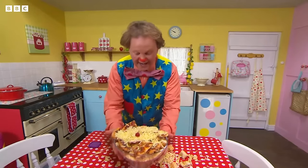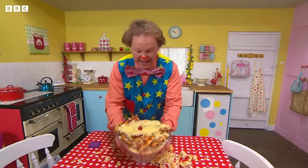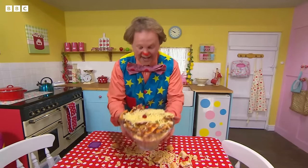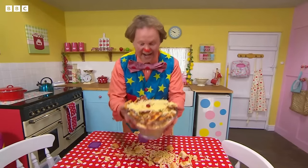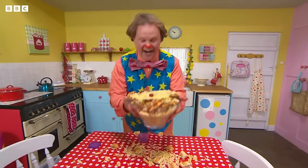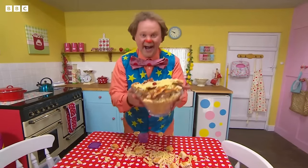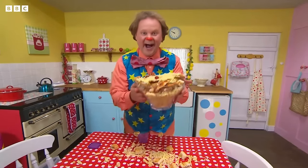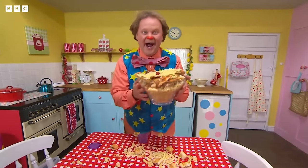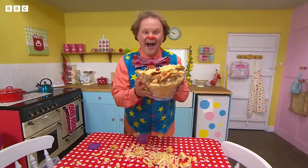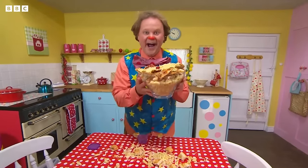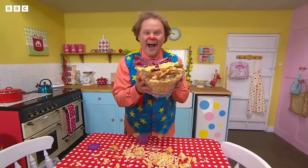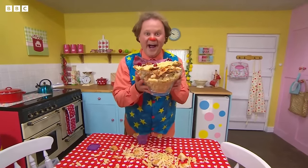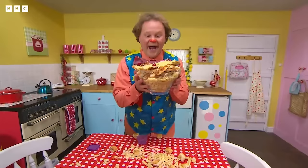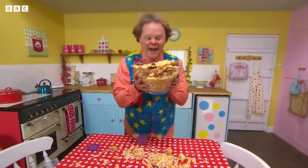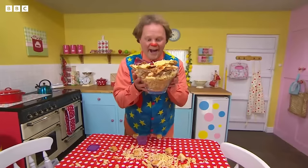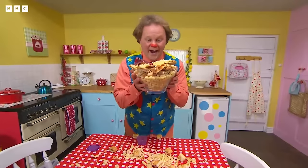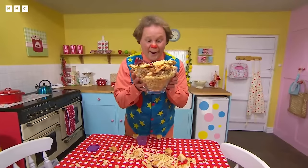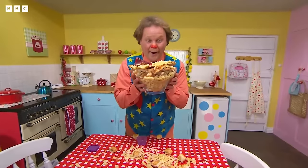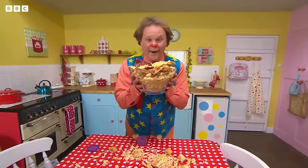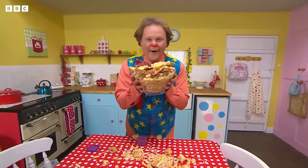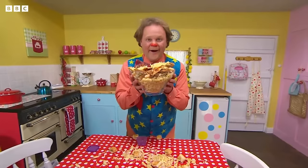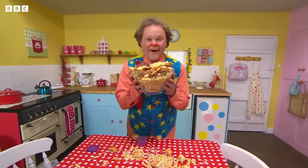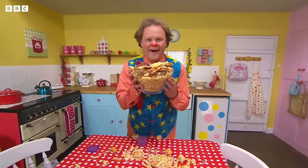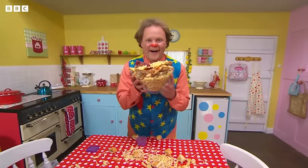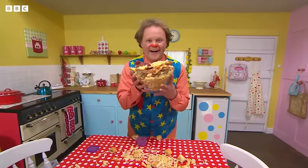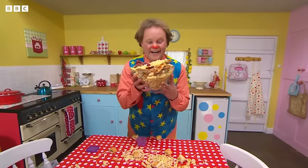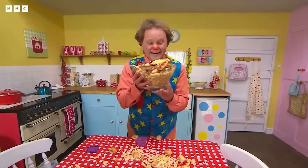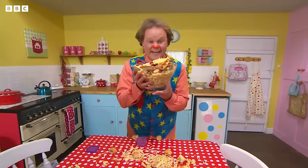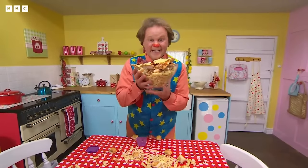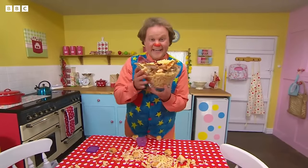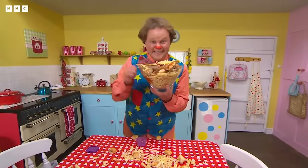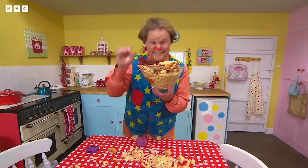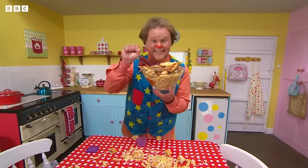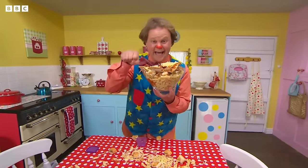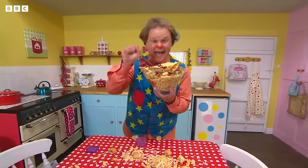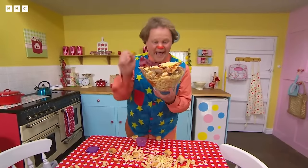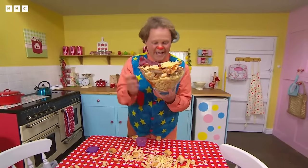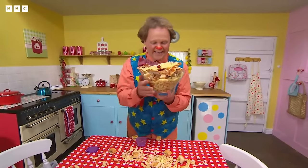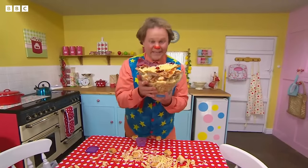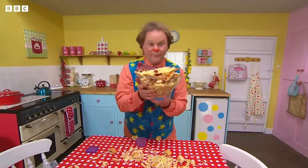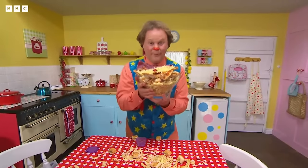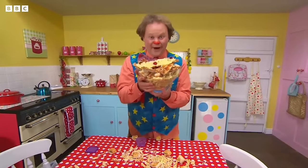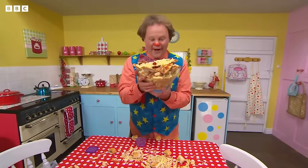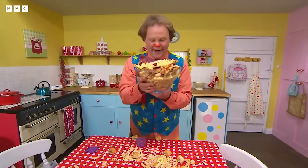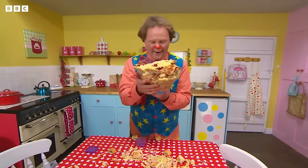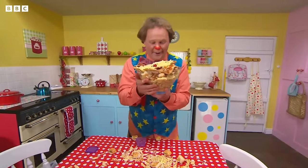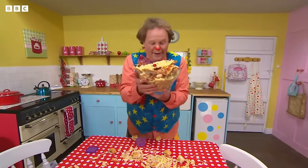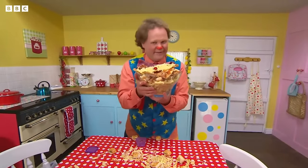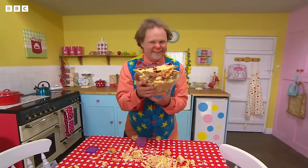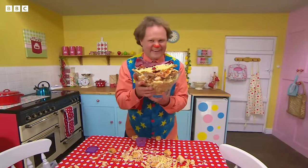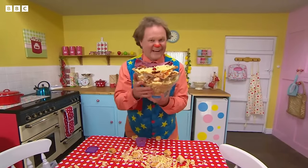to tidy up. But first it's time for the trifle competition. Yes! Woohoo!